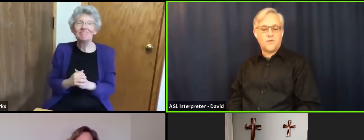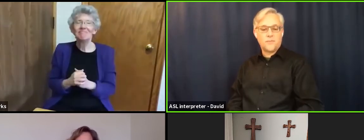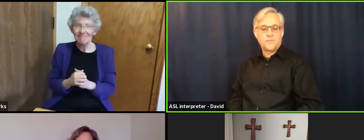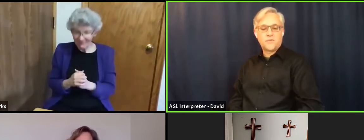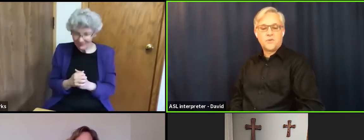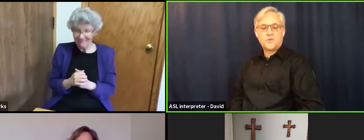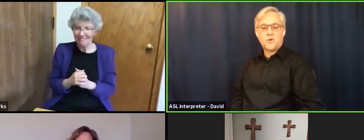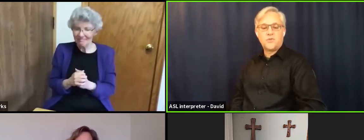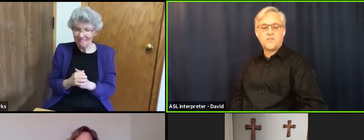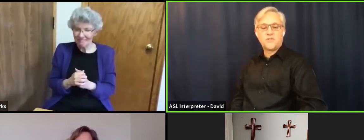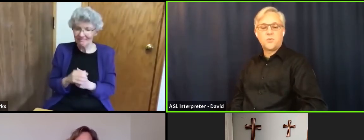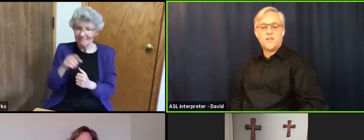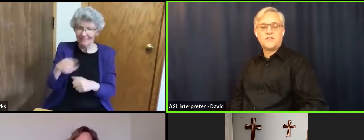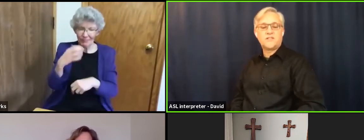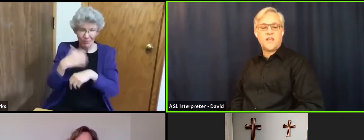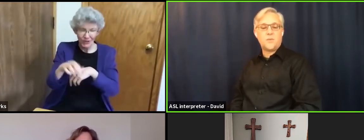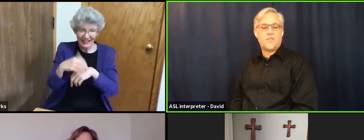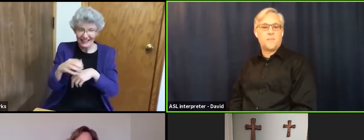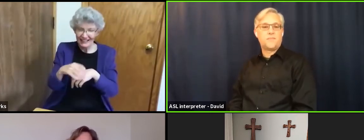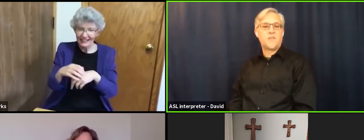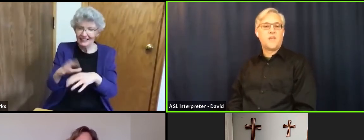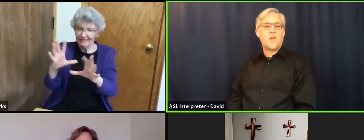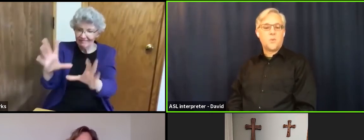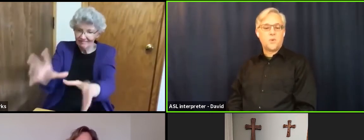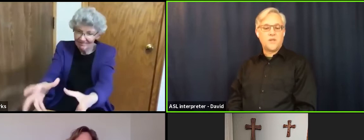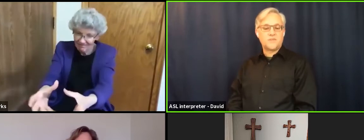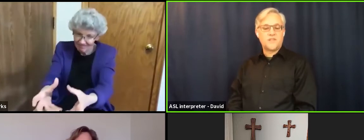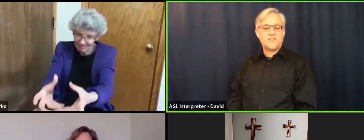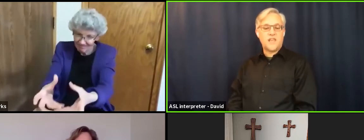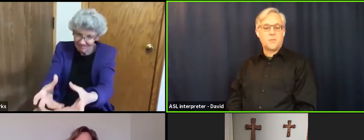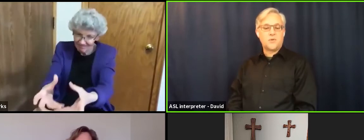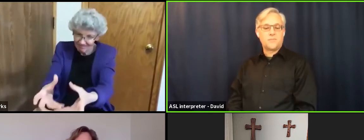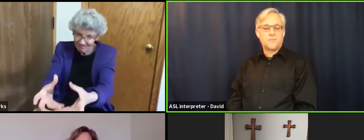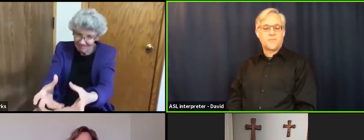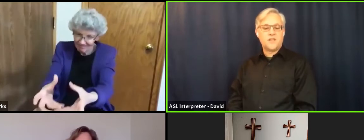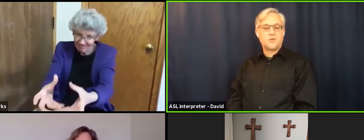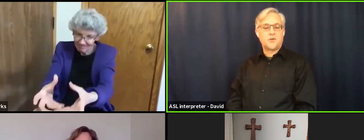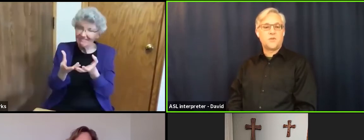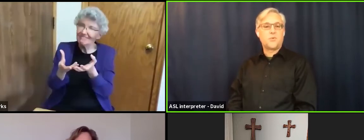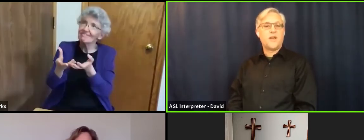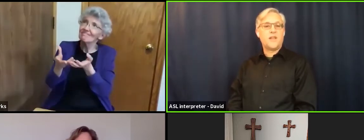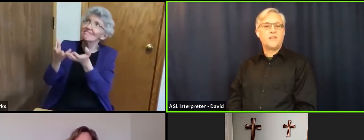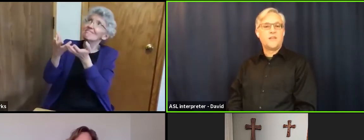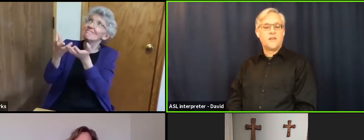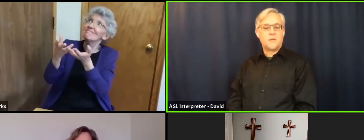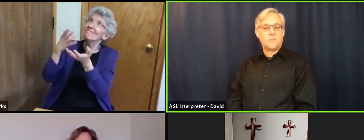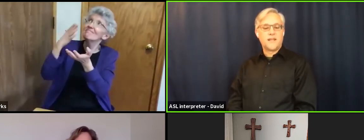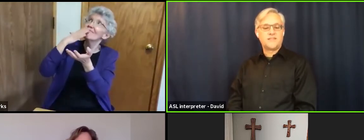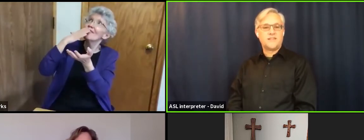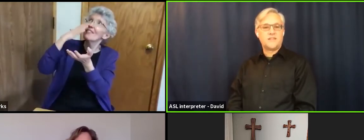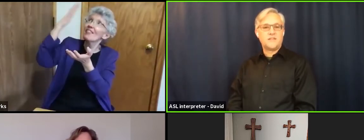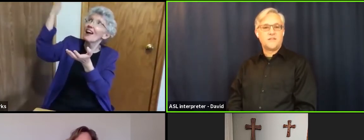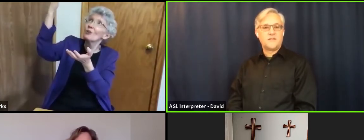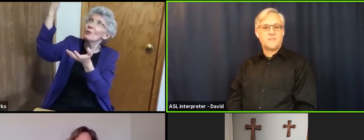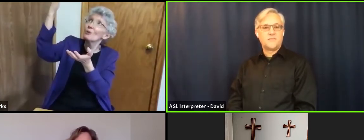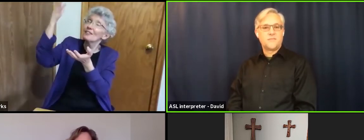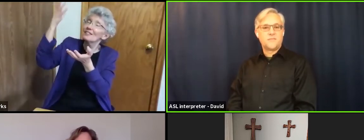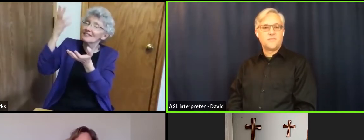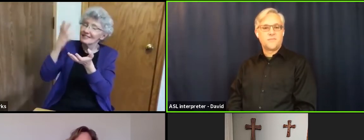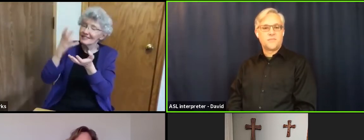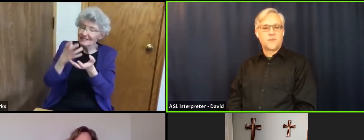nearly over." So Jesus went in to stay with them. When he was at the table, he took the bread, blessed it,